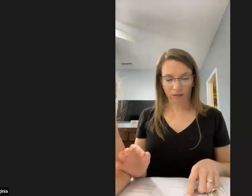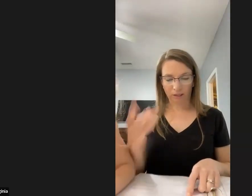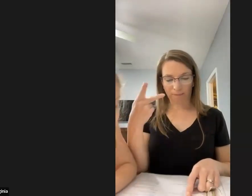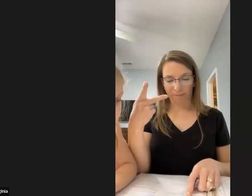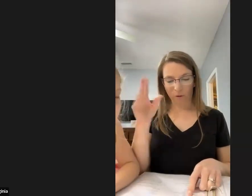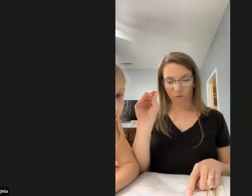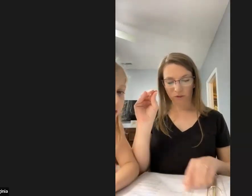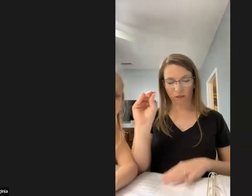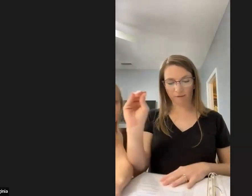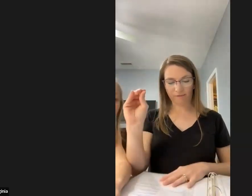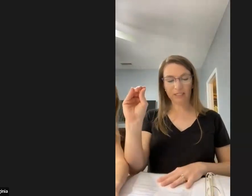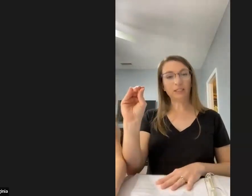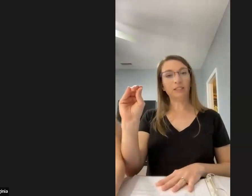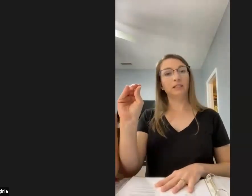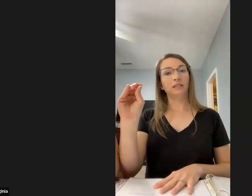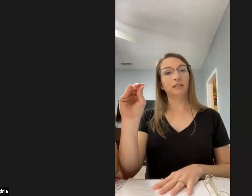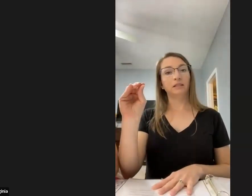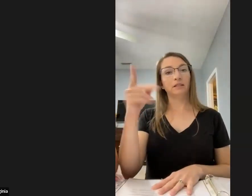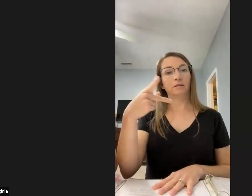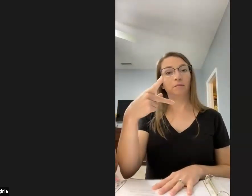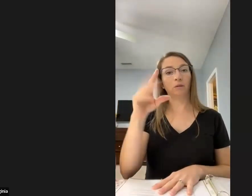All right. Post office.